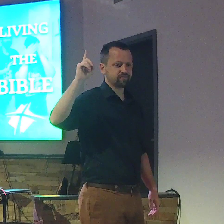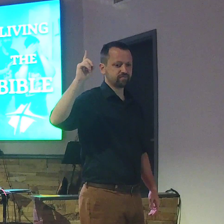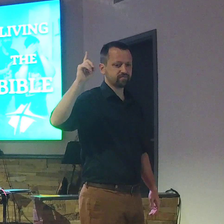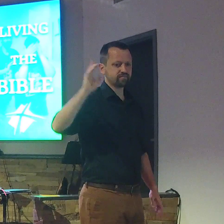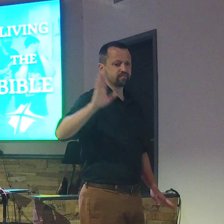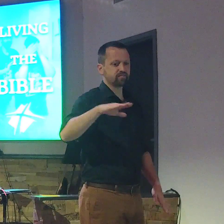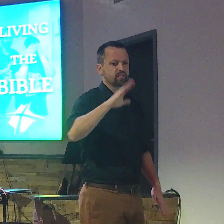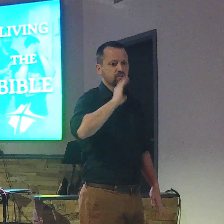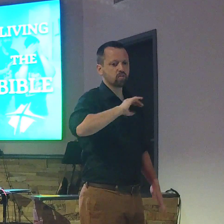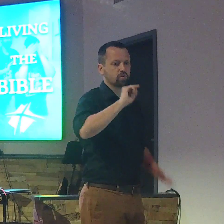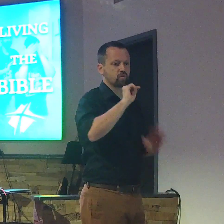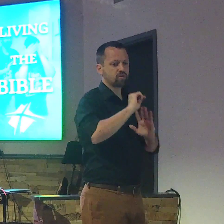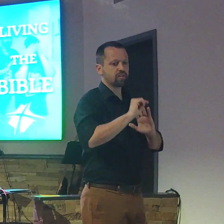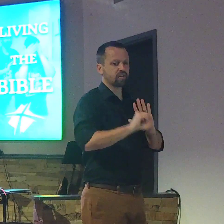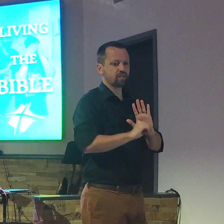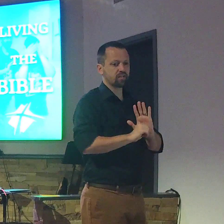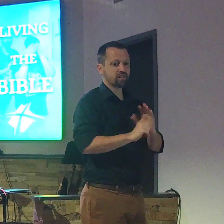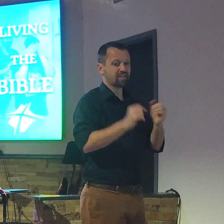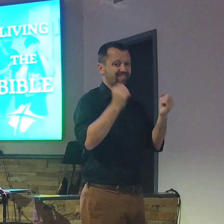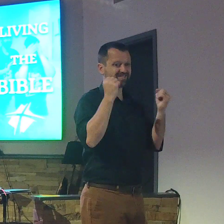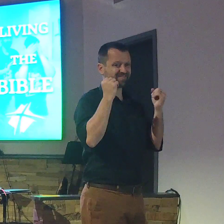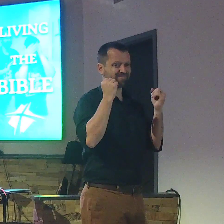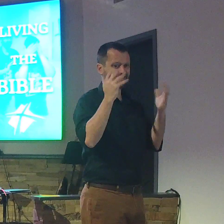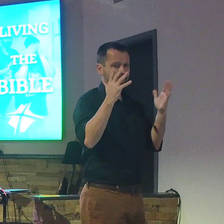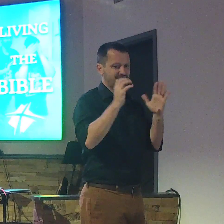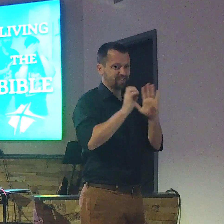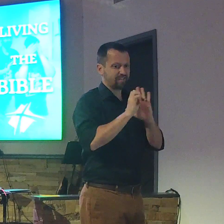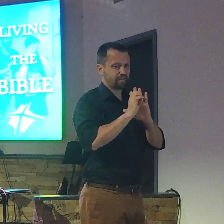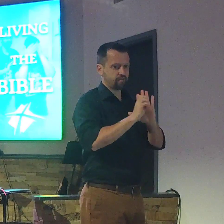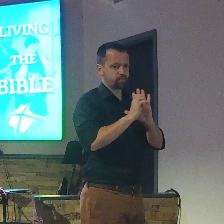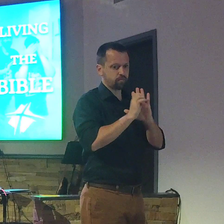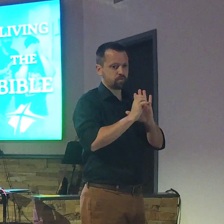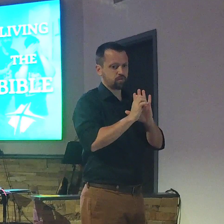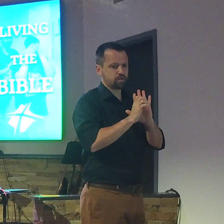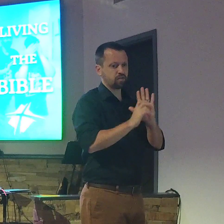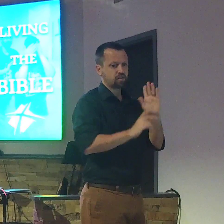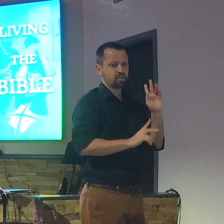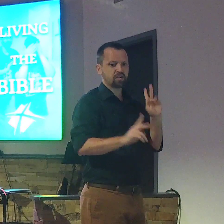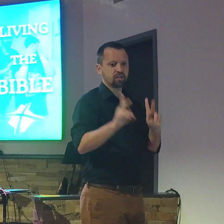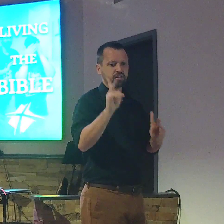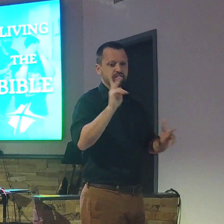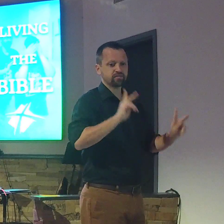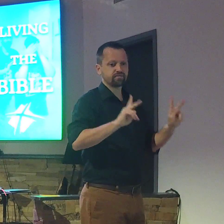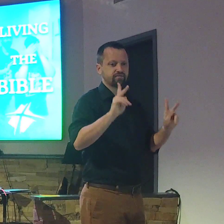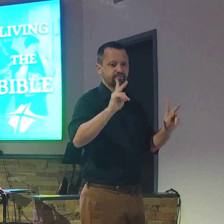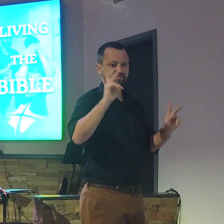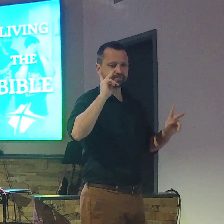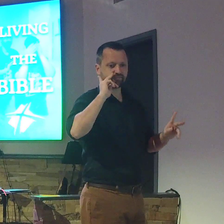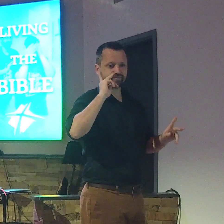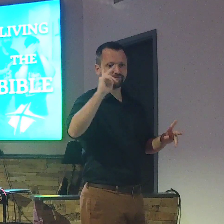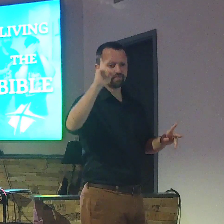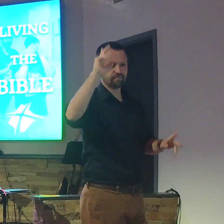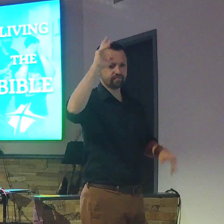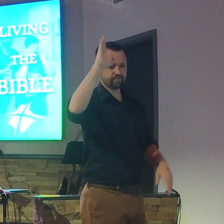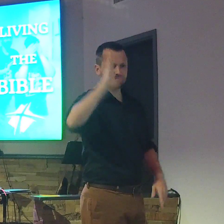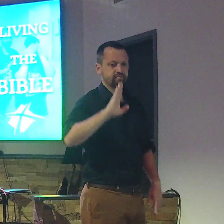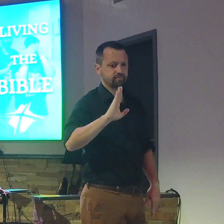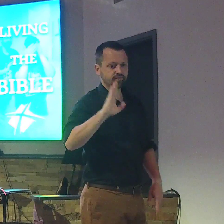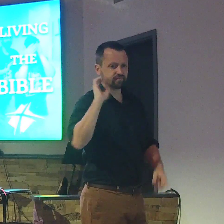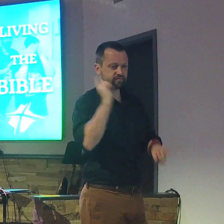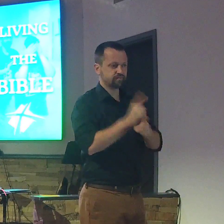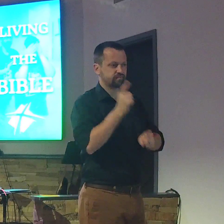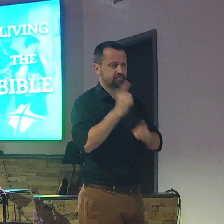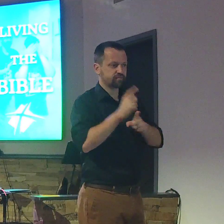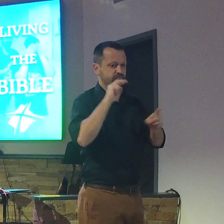in the Old Testament, we see so many examples of this, in which people, they saw God, they had a proper view of